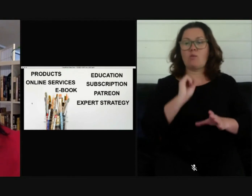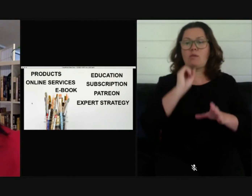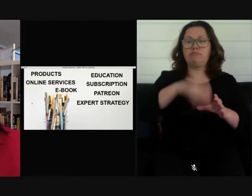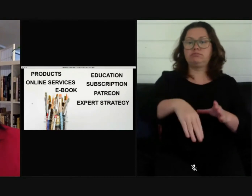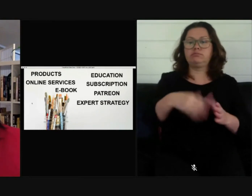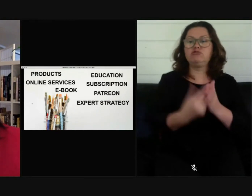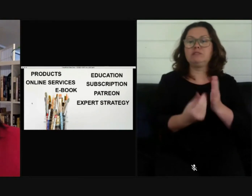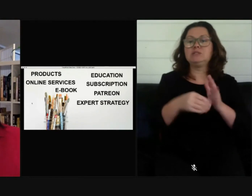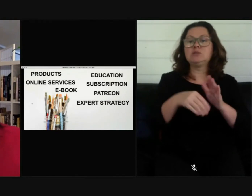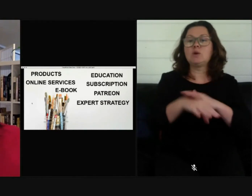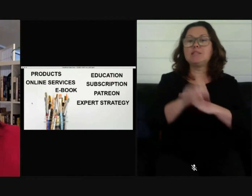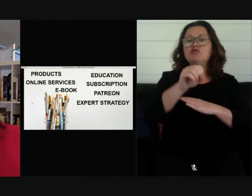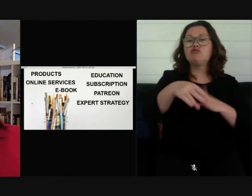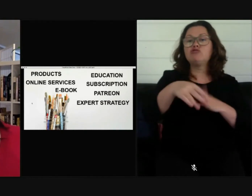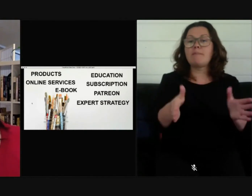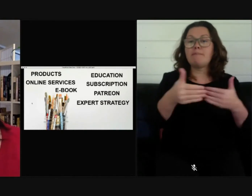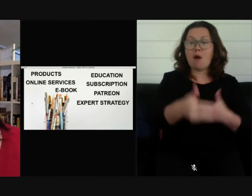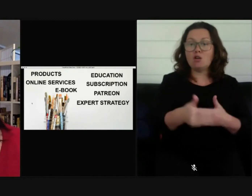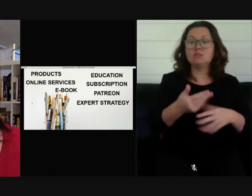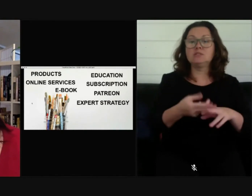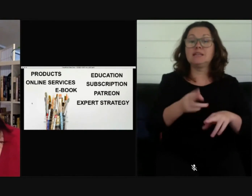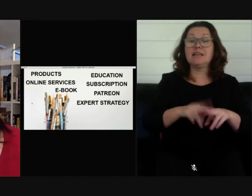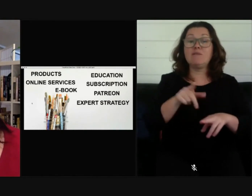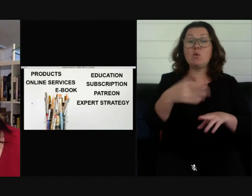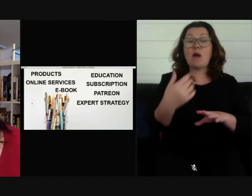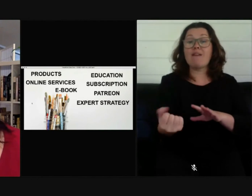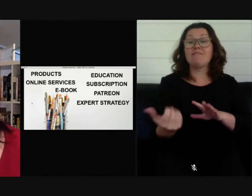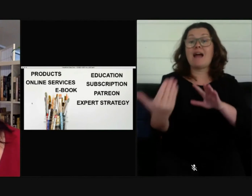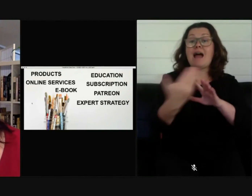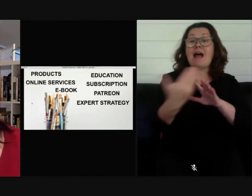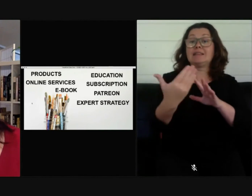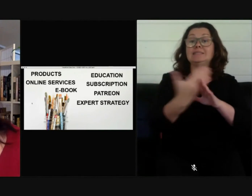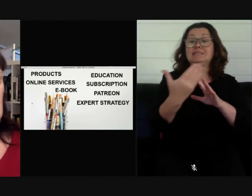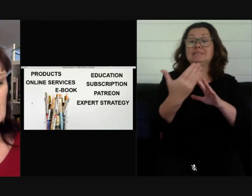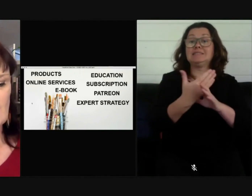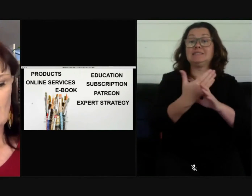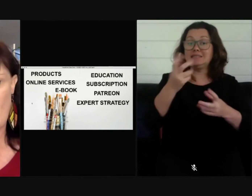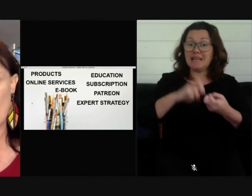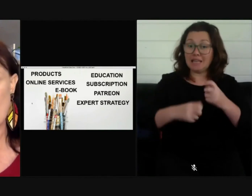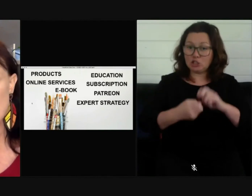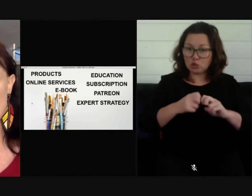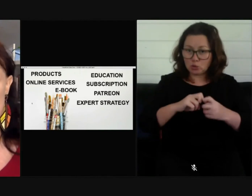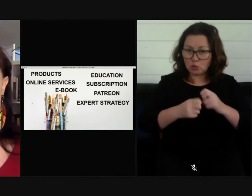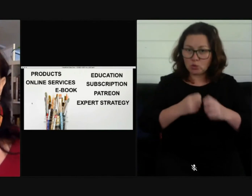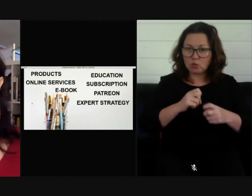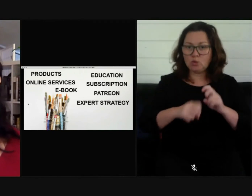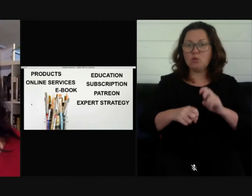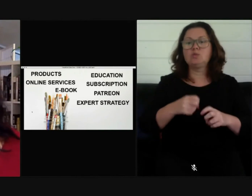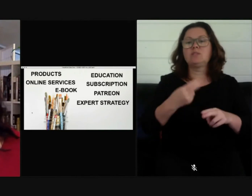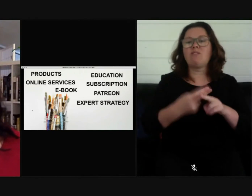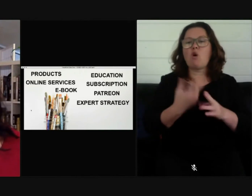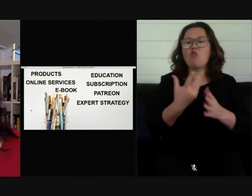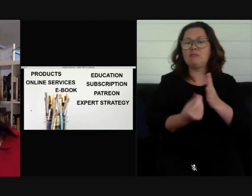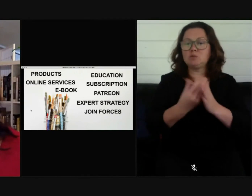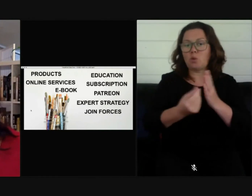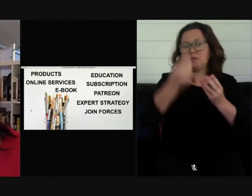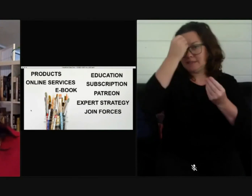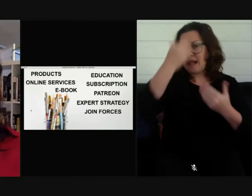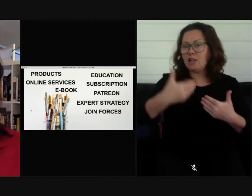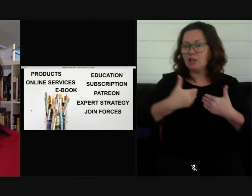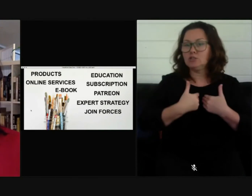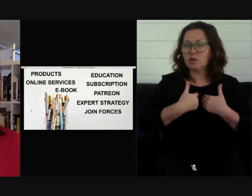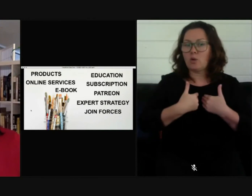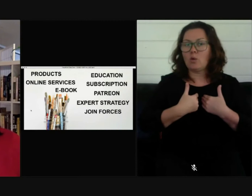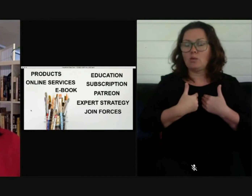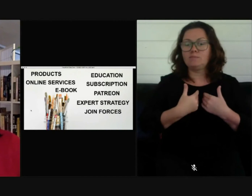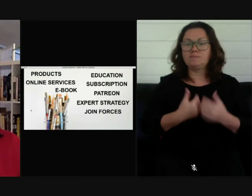accessibility issues for some of the resources in the Dropbox, do let us know. I mentioned earlier the idea of collaborating.